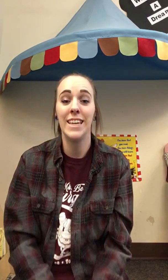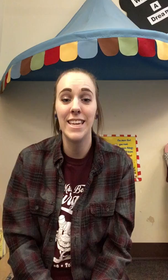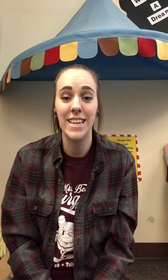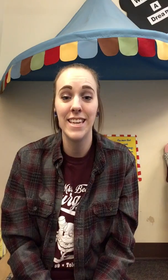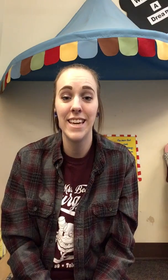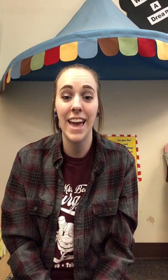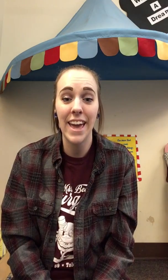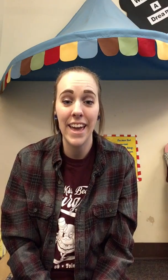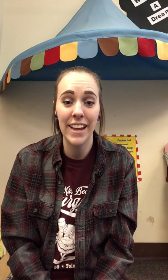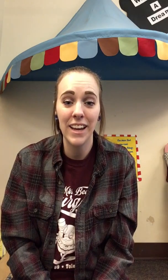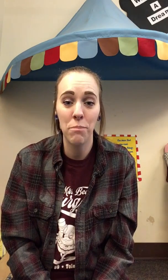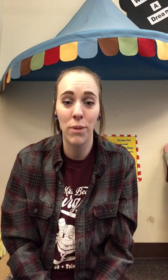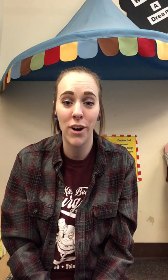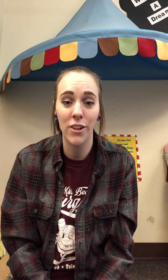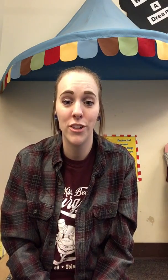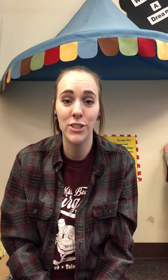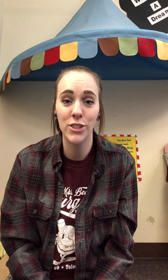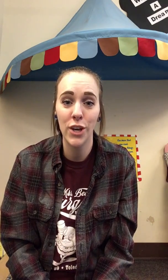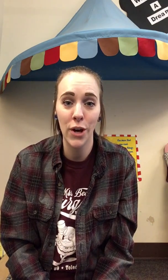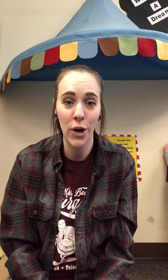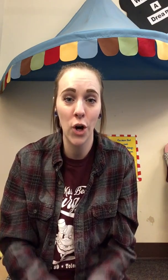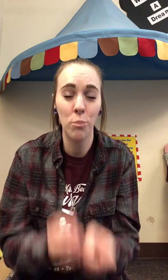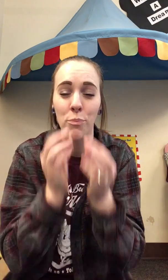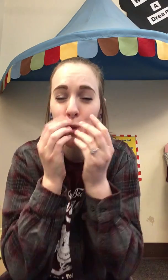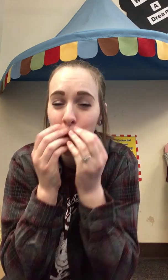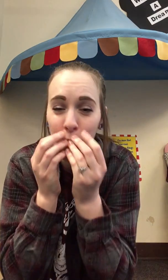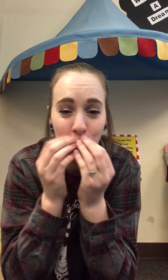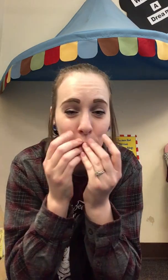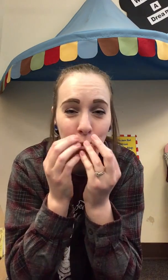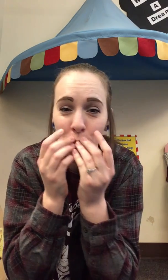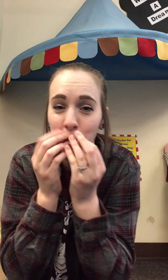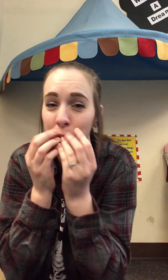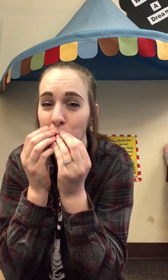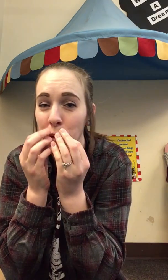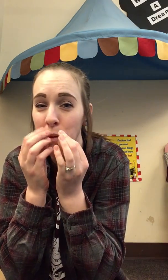He ate up all the soap.